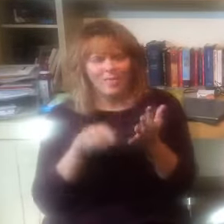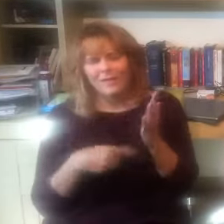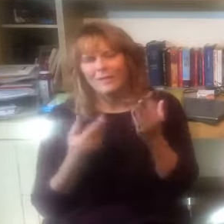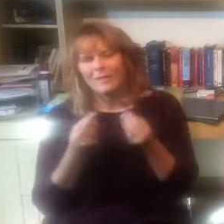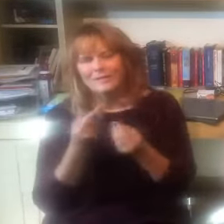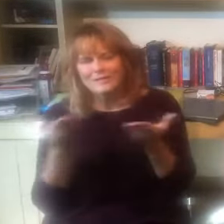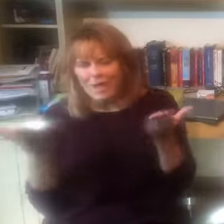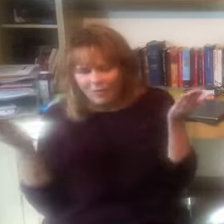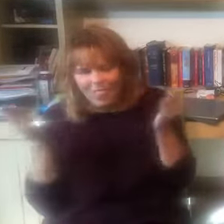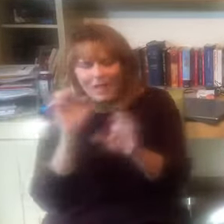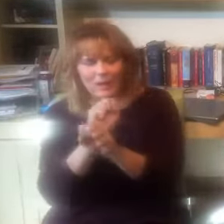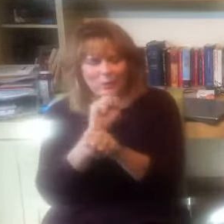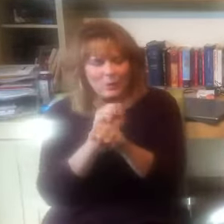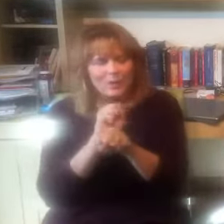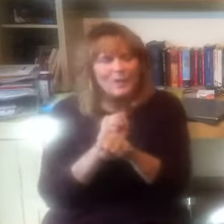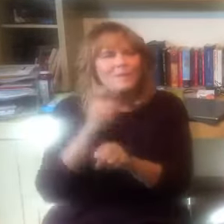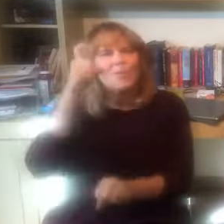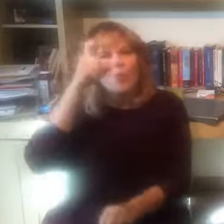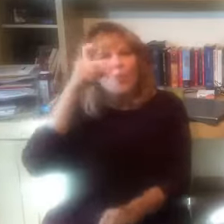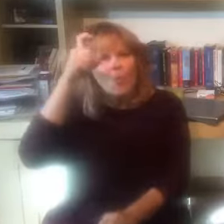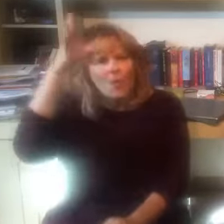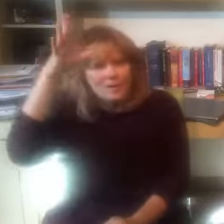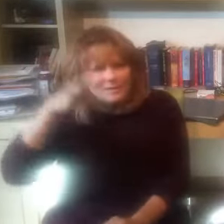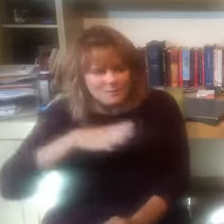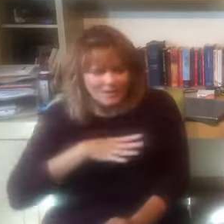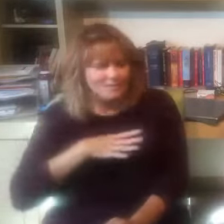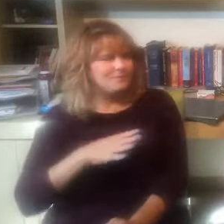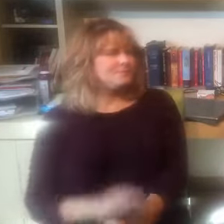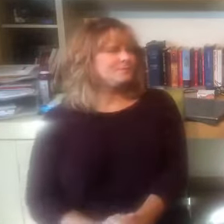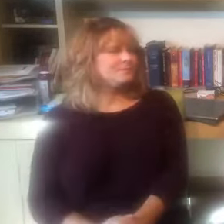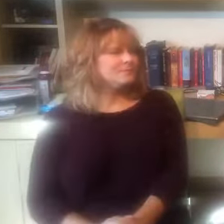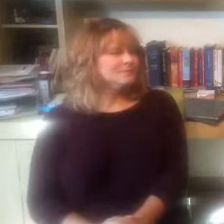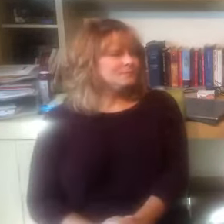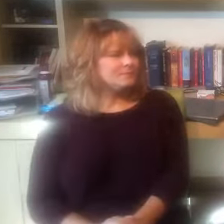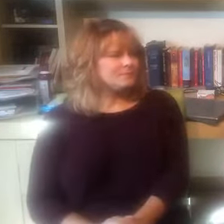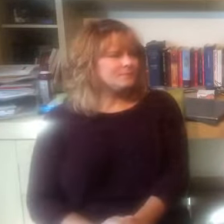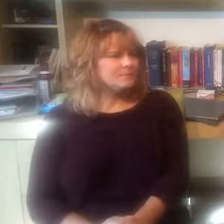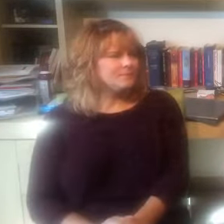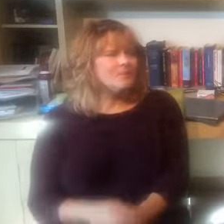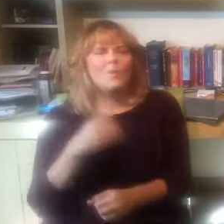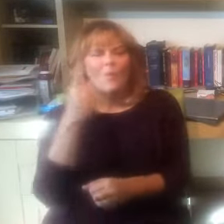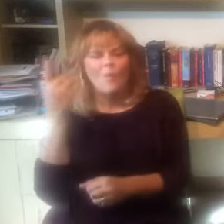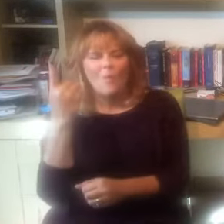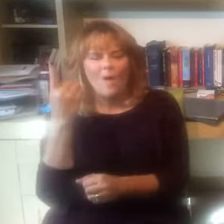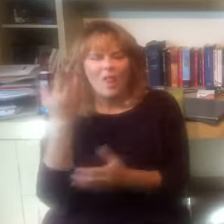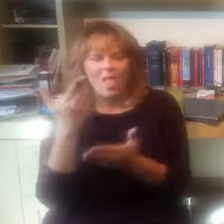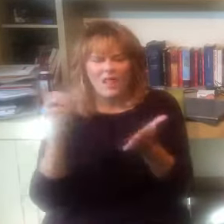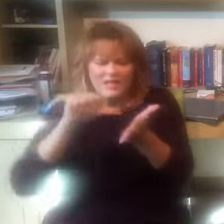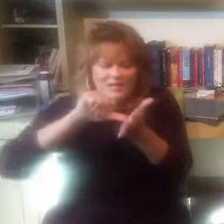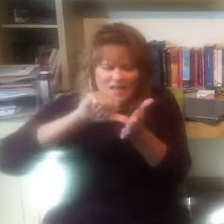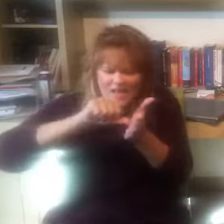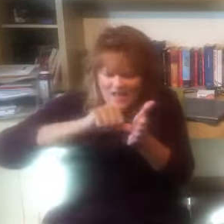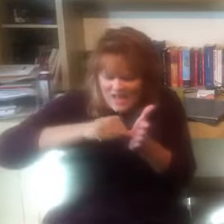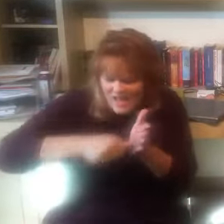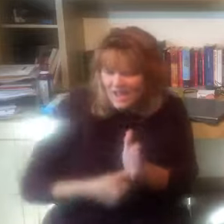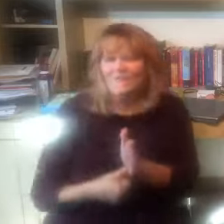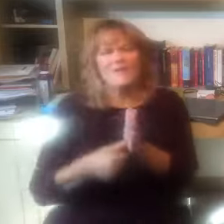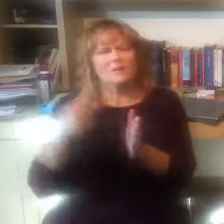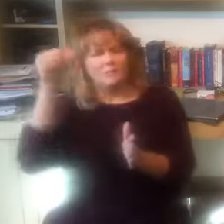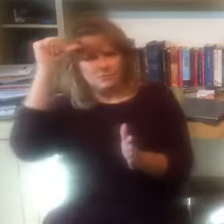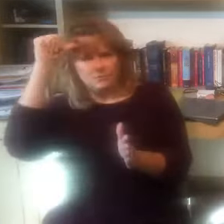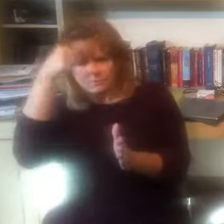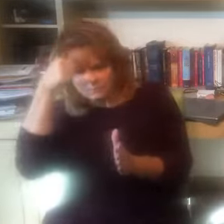but very wise man that used to, one of the things that he drilled